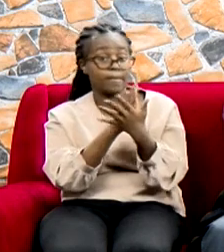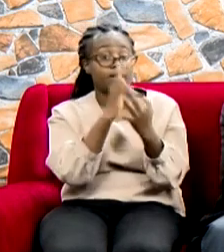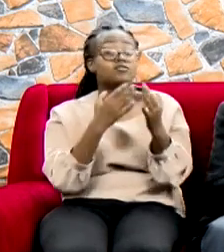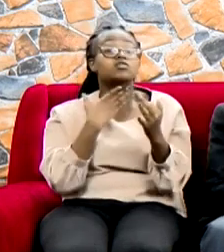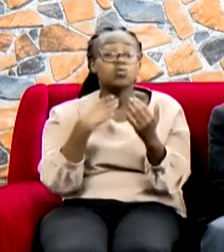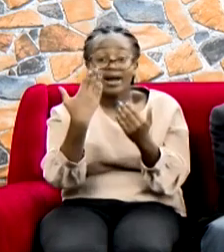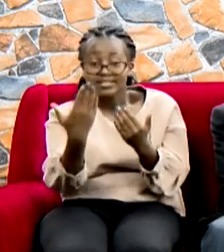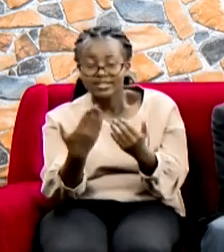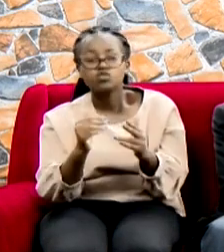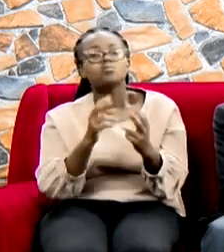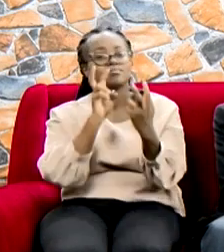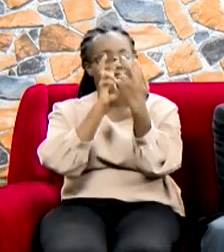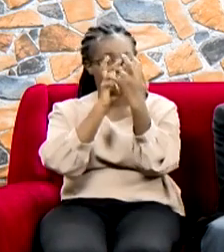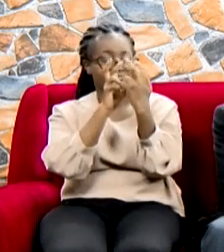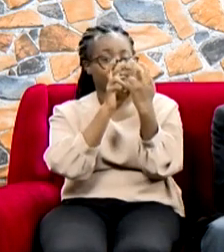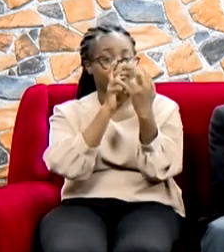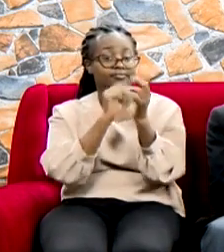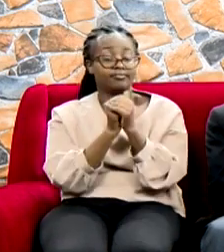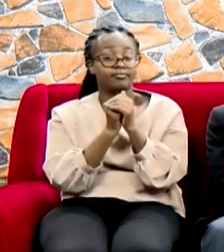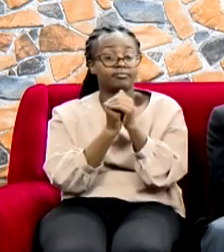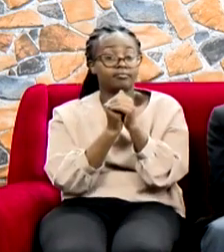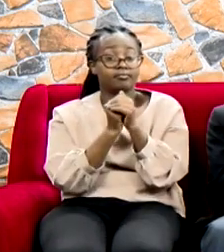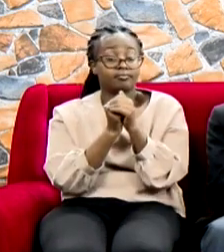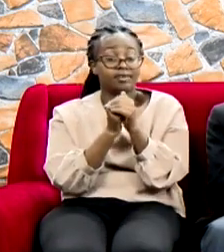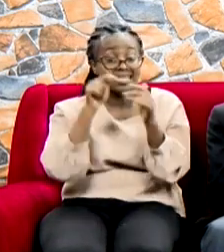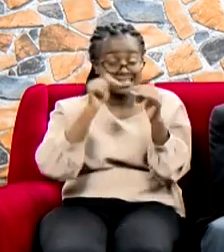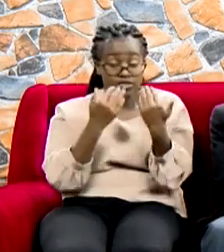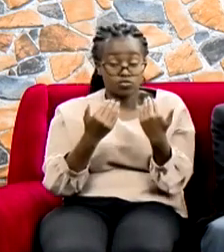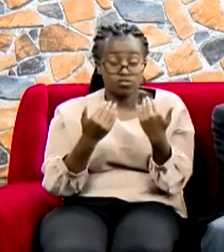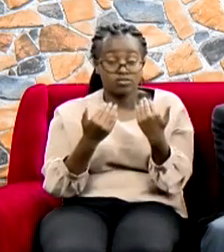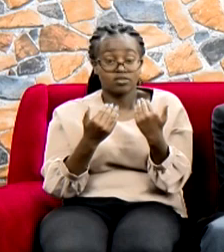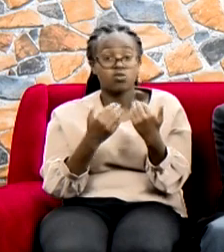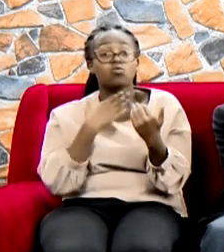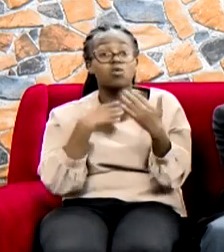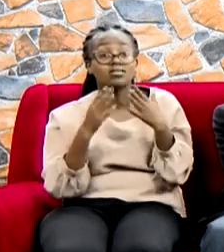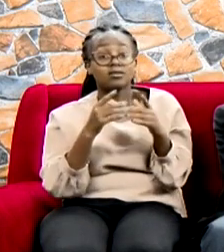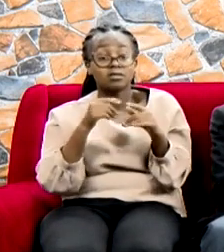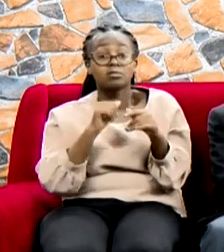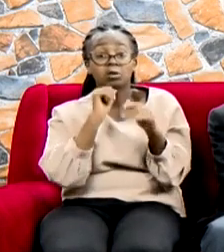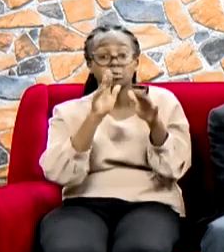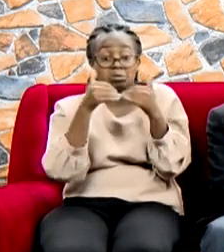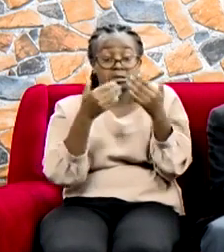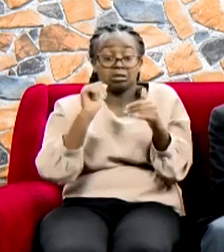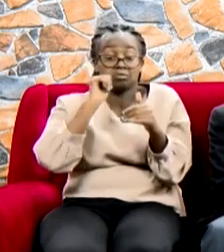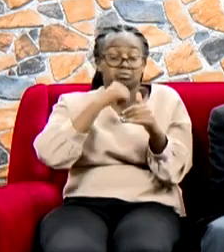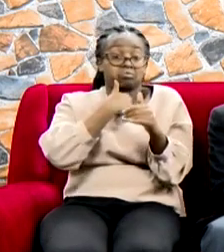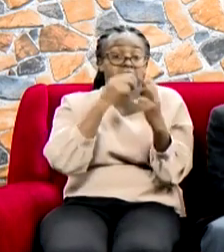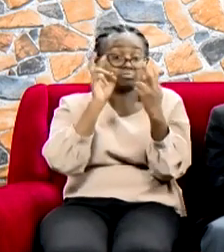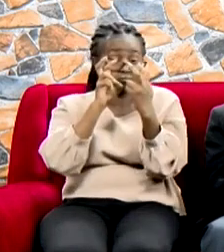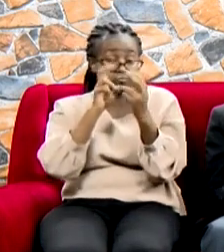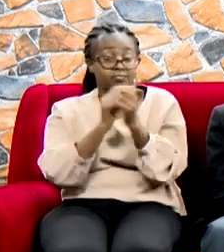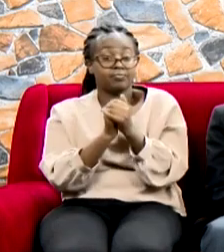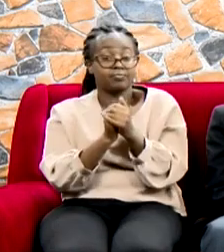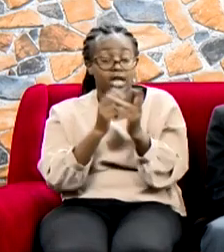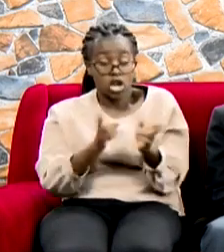want that thing you have, I have to give you eye contact. Yes. But these children will want something from you, but still not giving you eye contact.